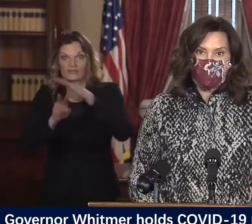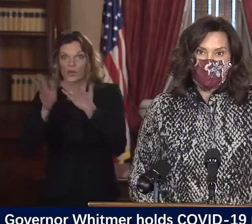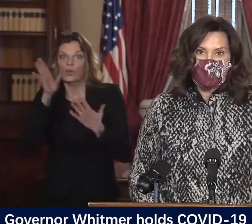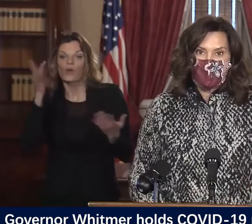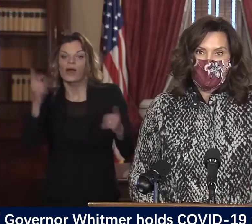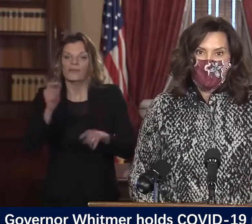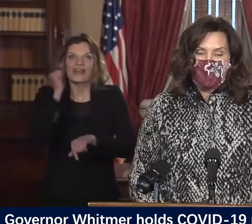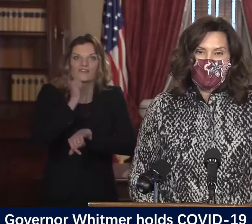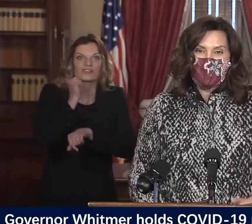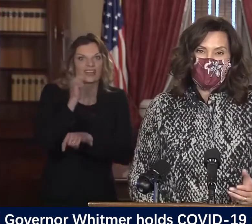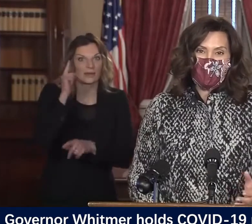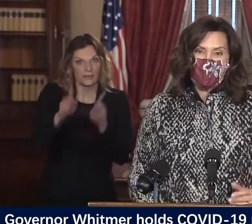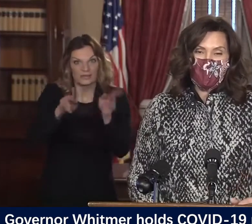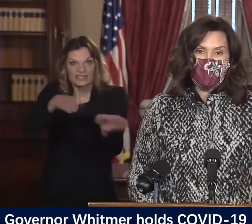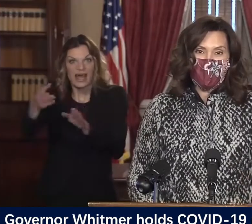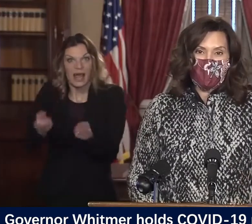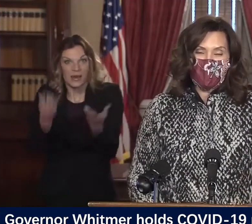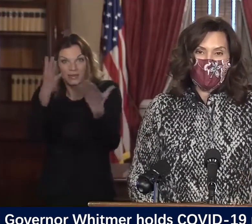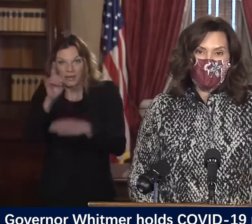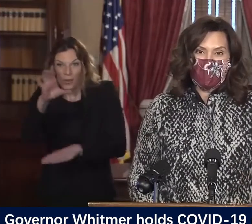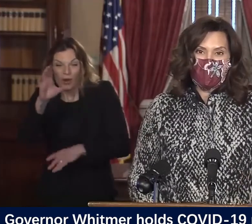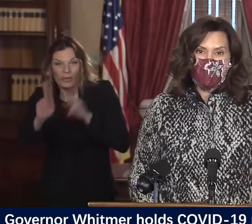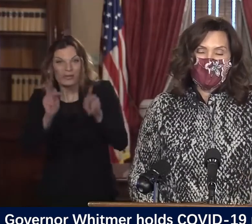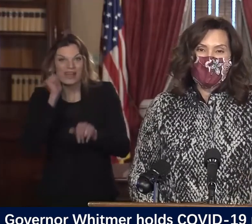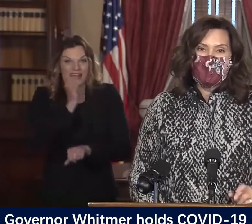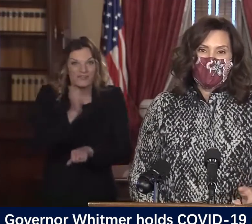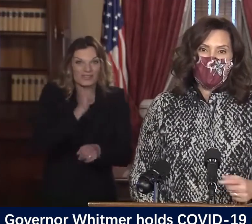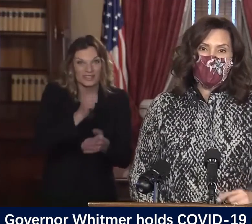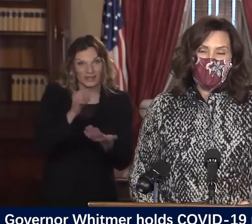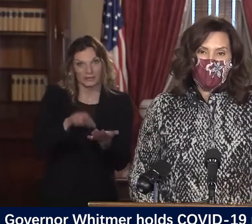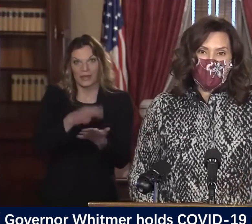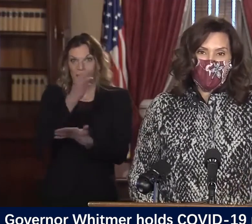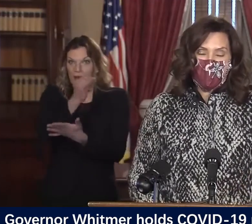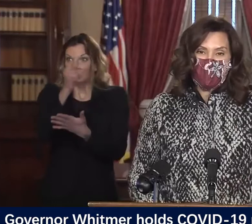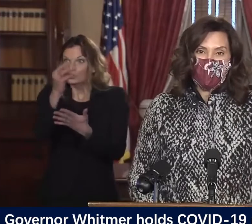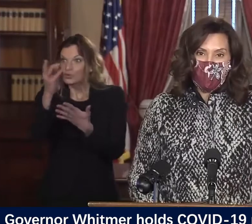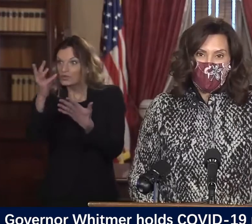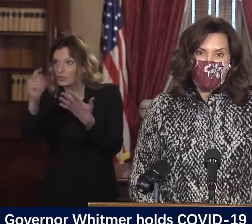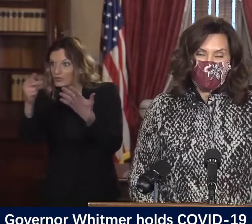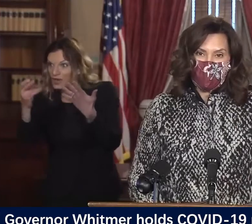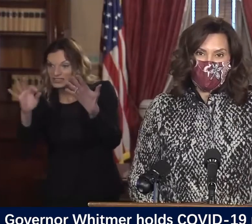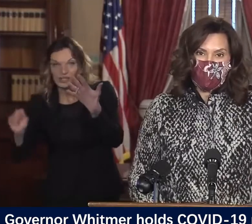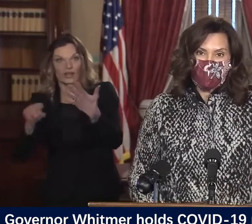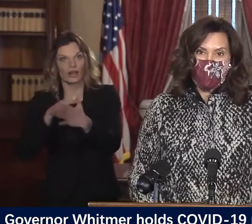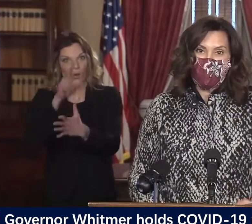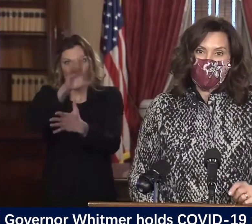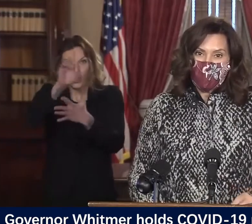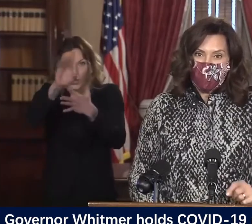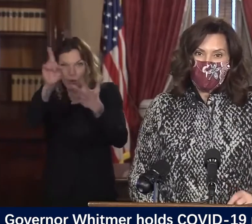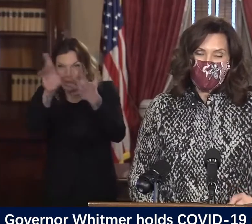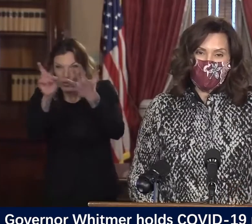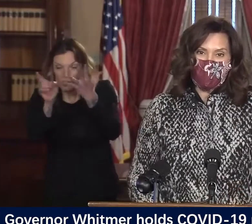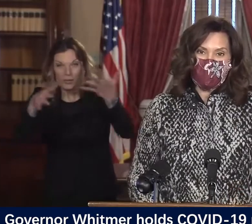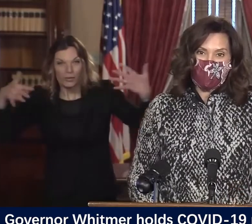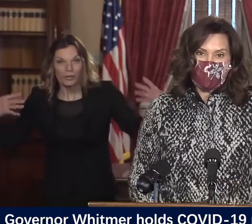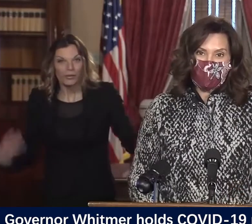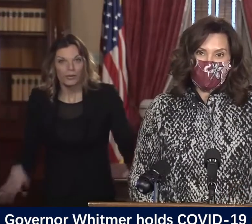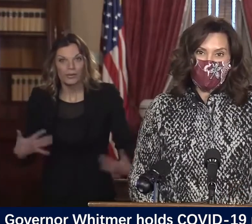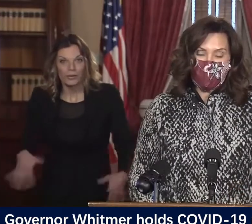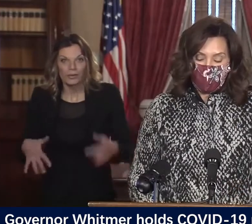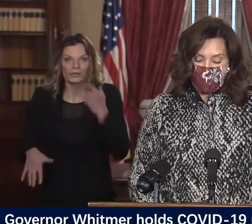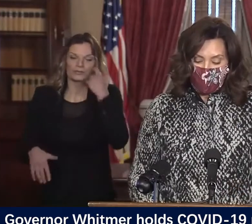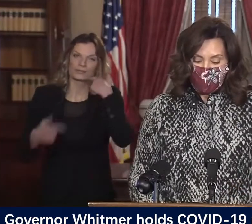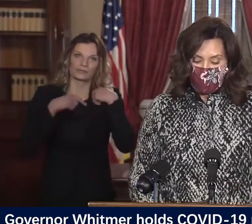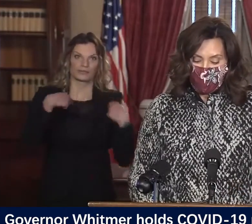Christmas. That was what we were worried about. Here we are a few weeks before Christmas, and we are already,